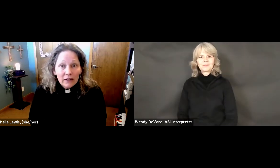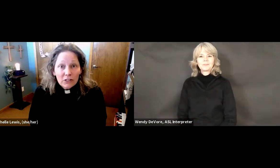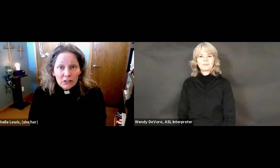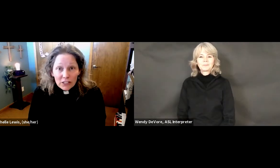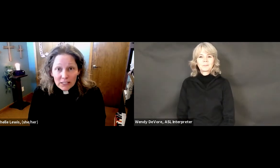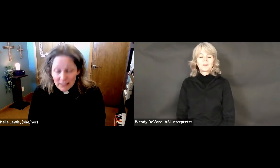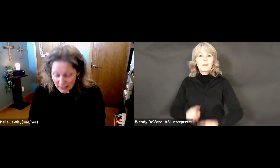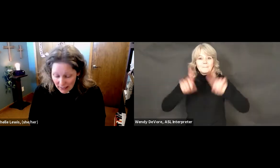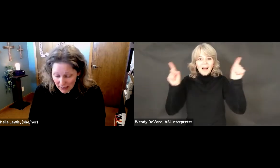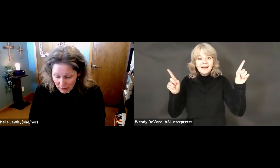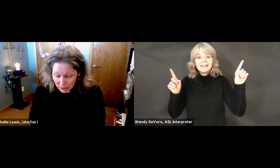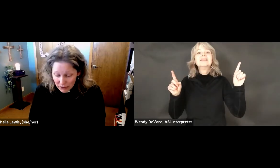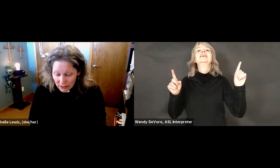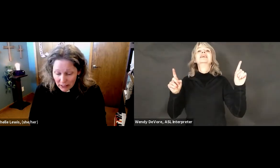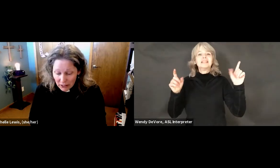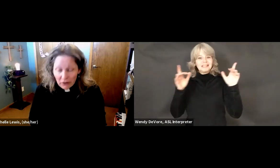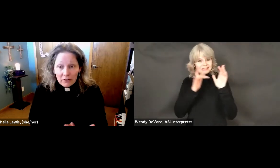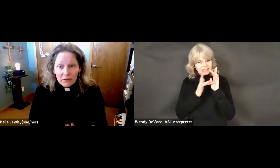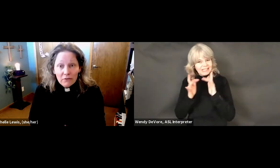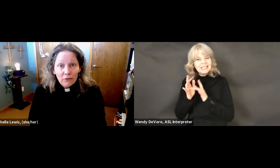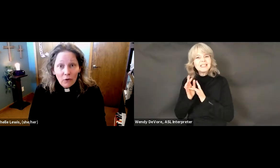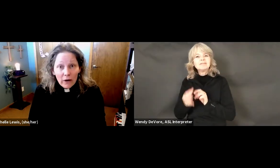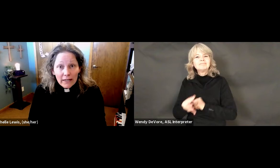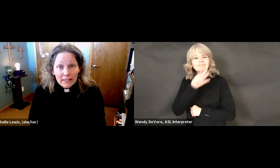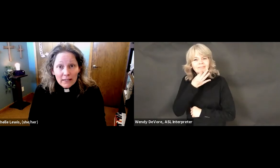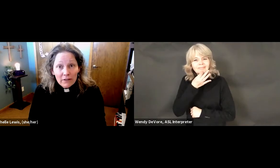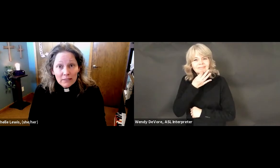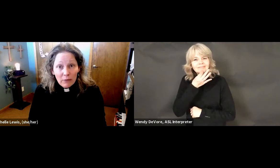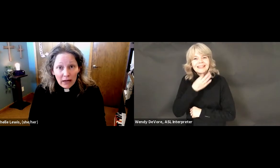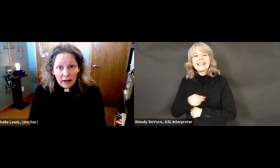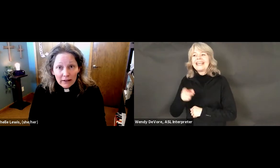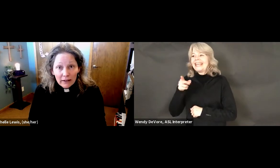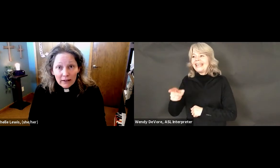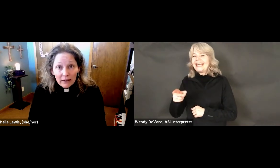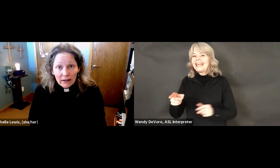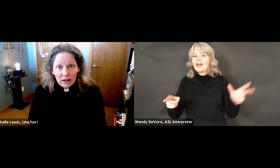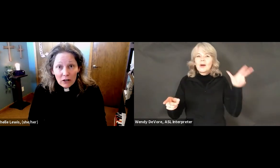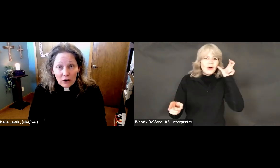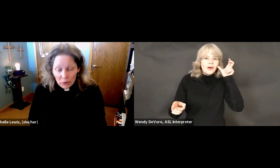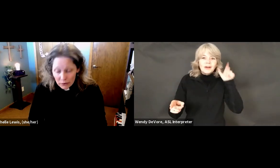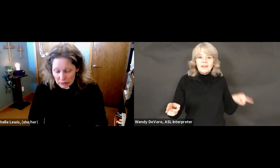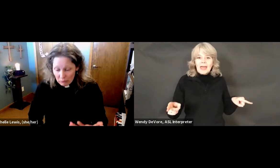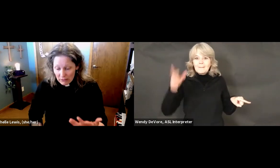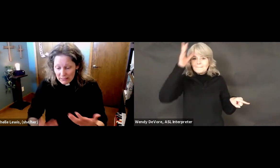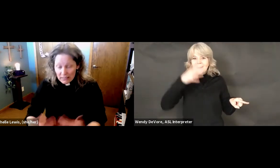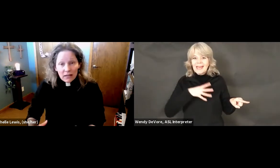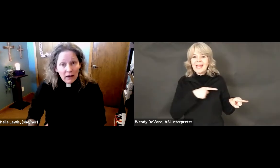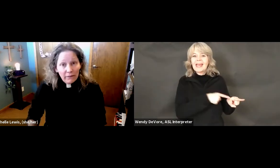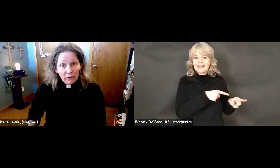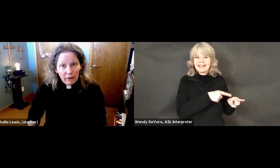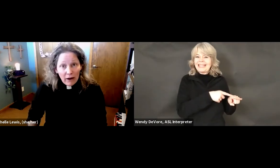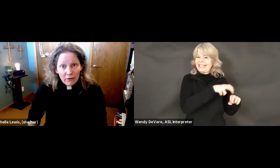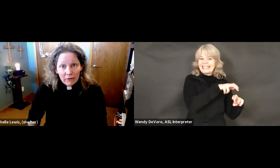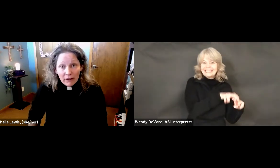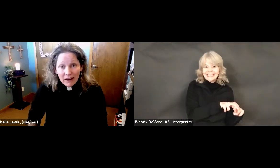And yet Jesus is able to hear the voice of this man who is sitting on